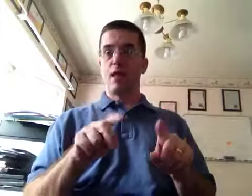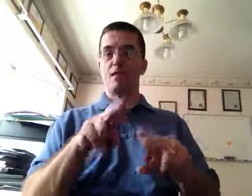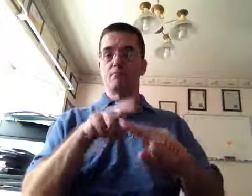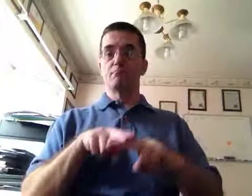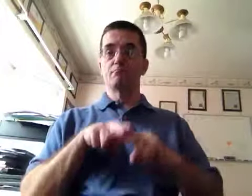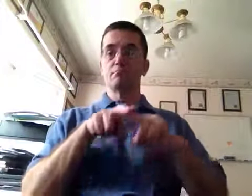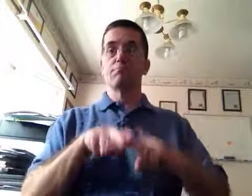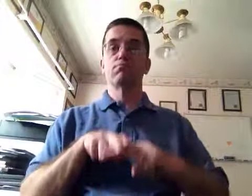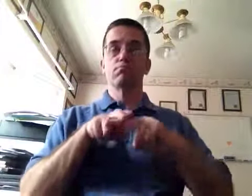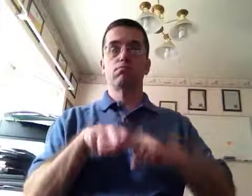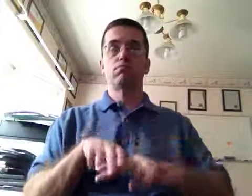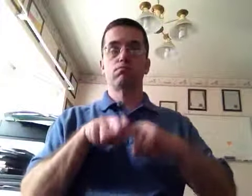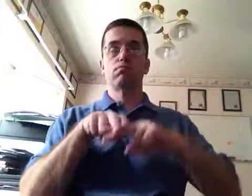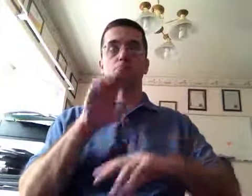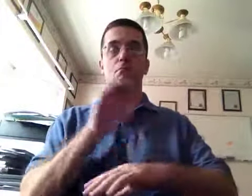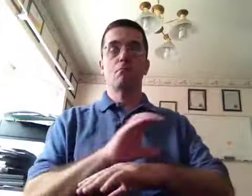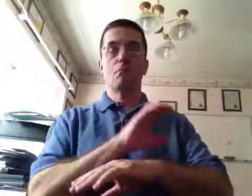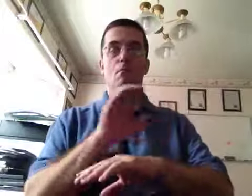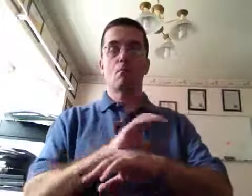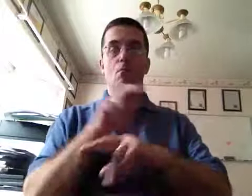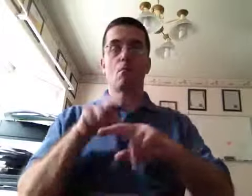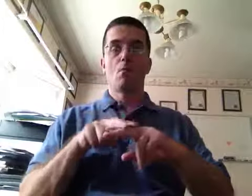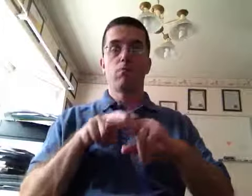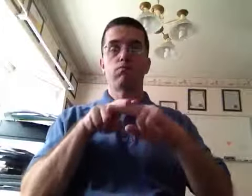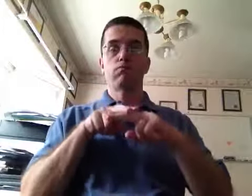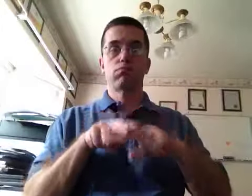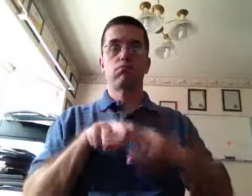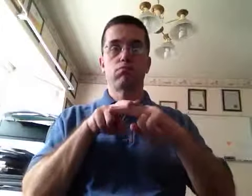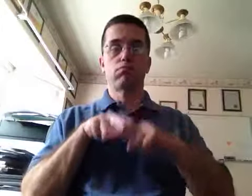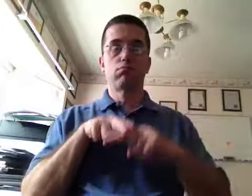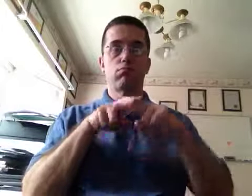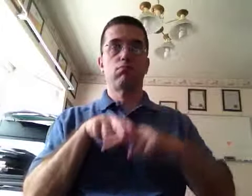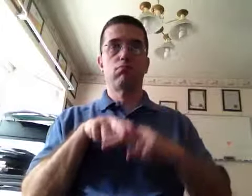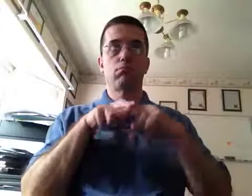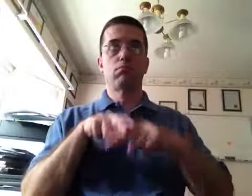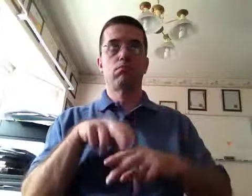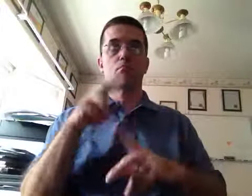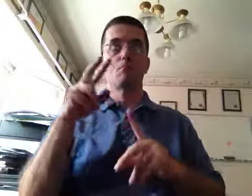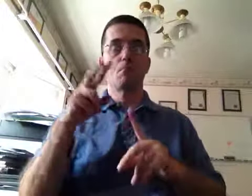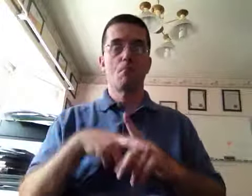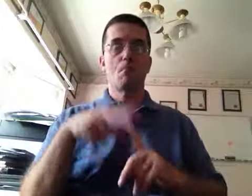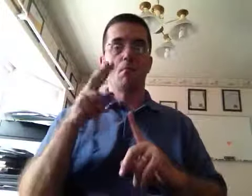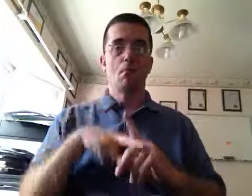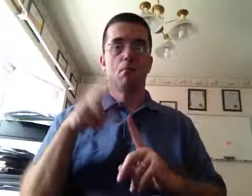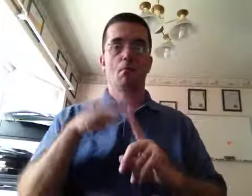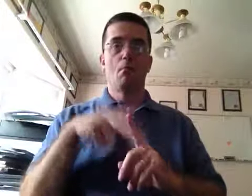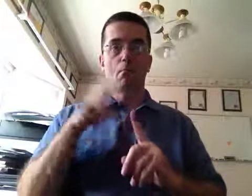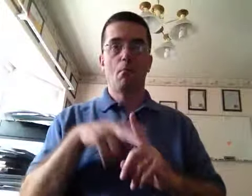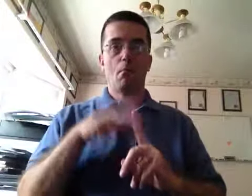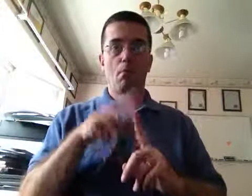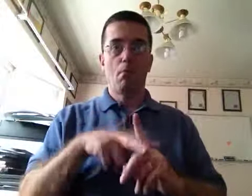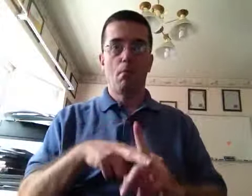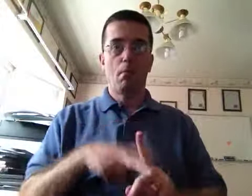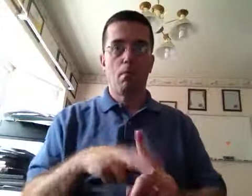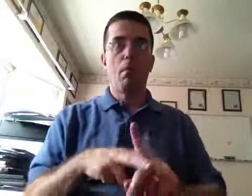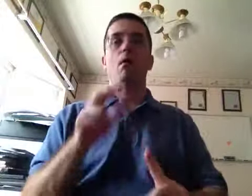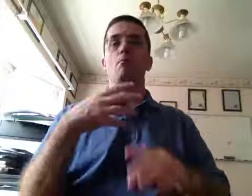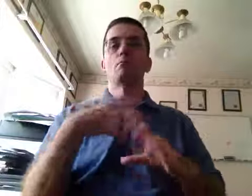and filling out in your sweatpants and filling out job applications all day long over and over and over again isn't it. I filled